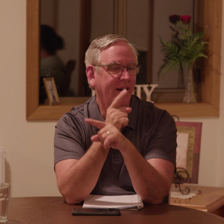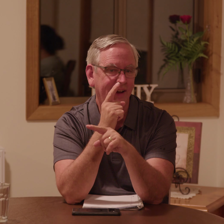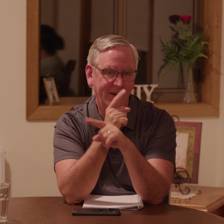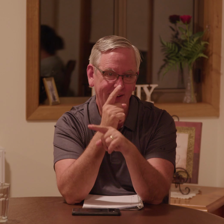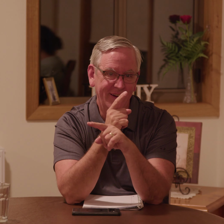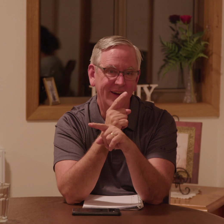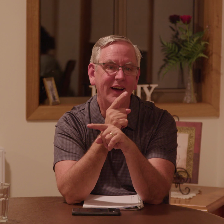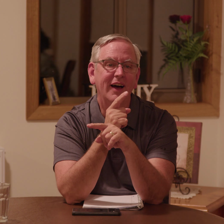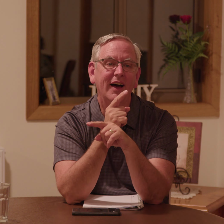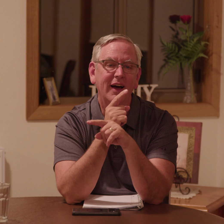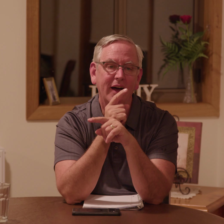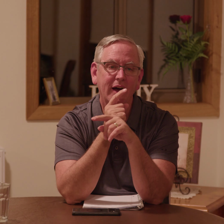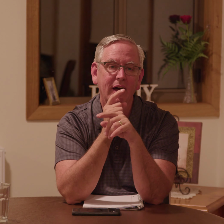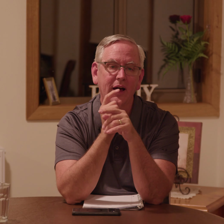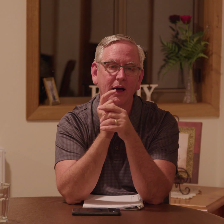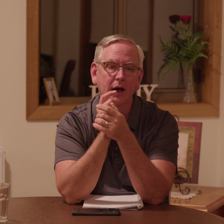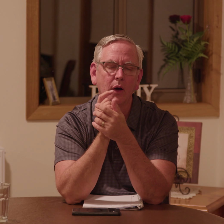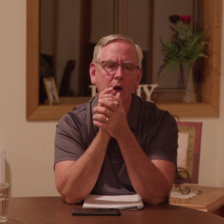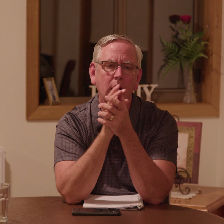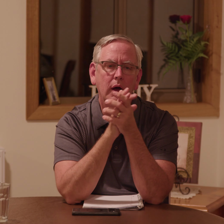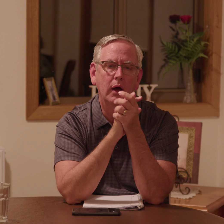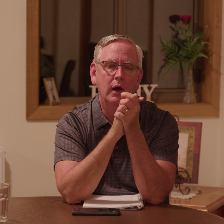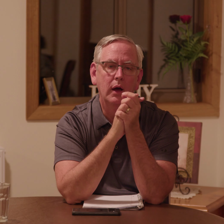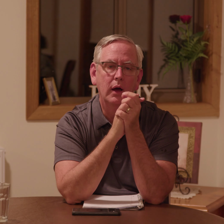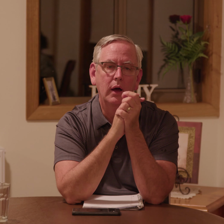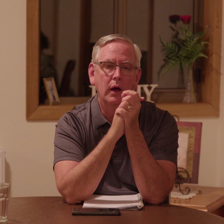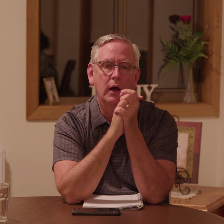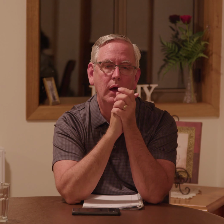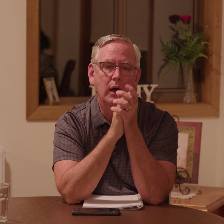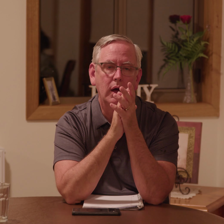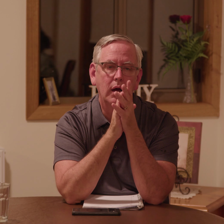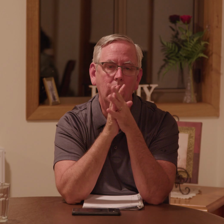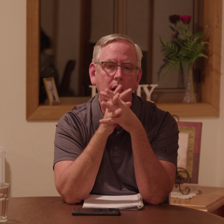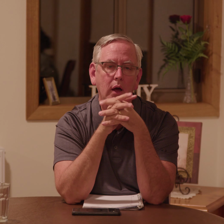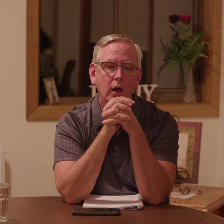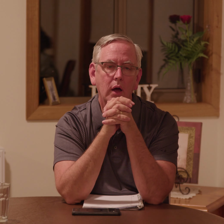Oh, there we are. I put it over there. Yeah. I was trying to...